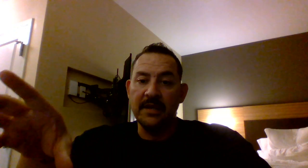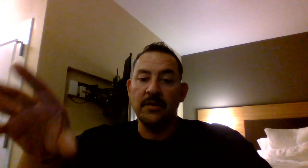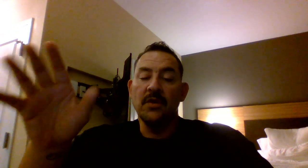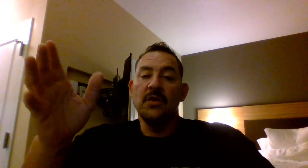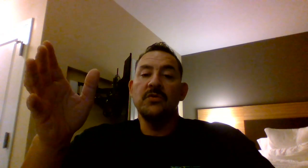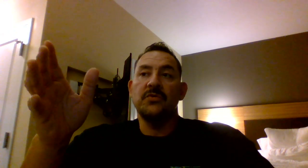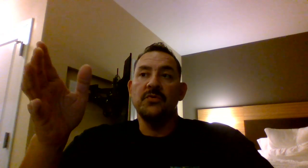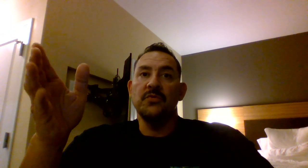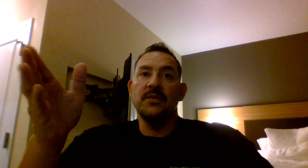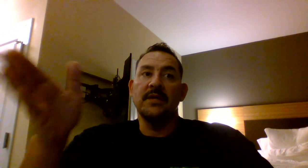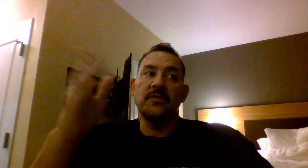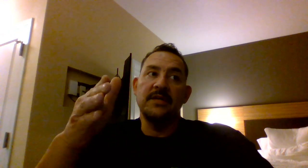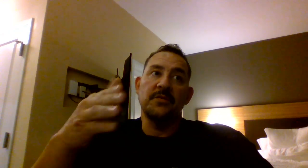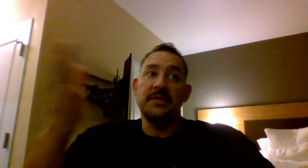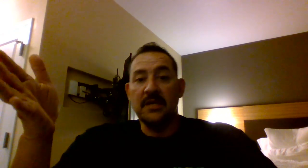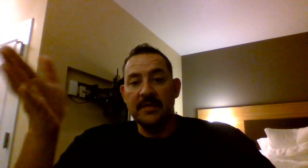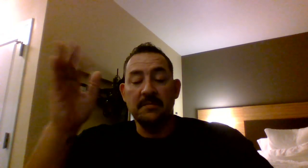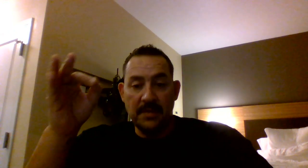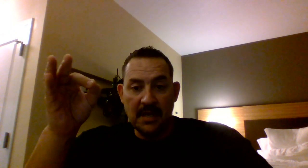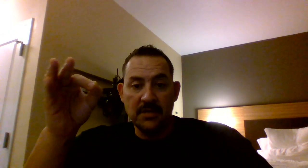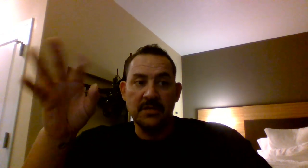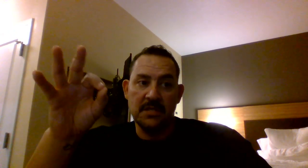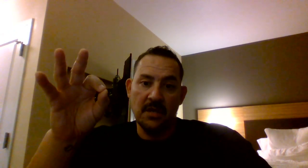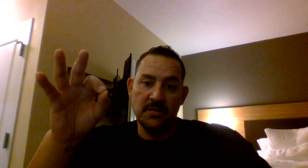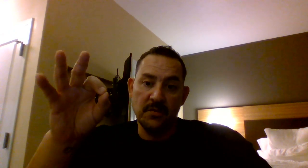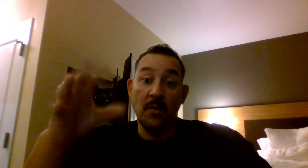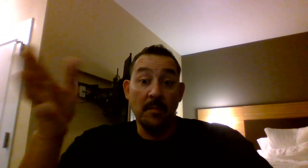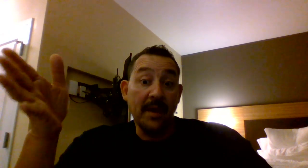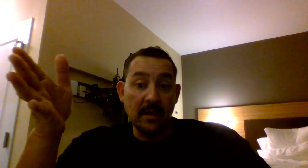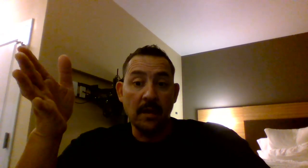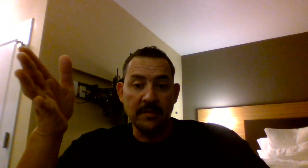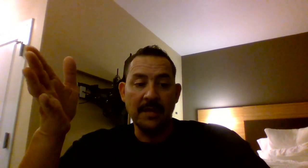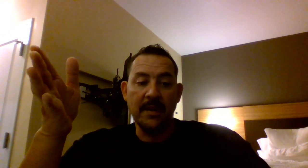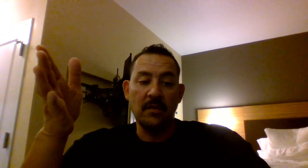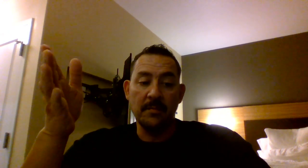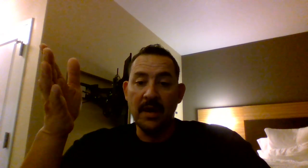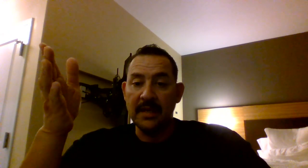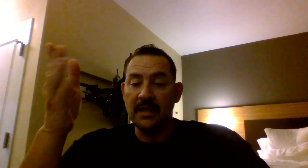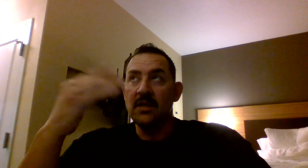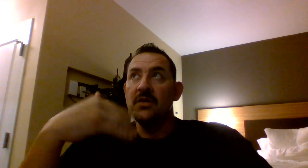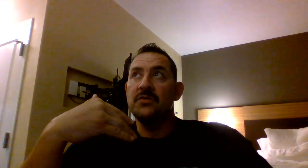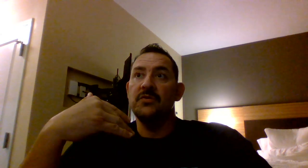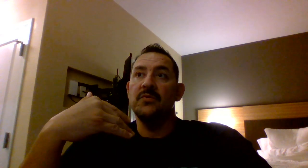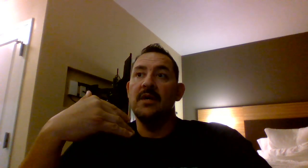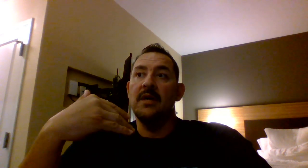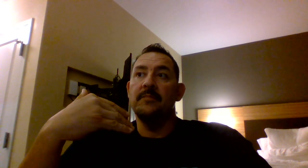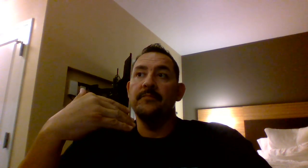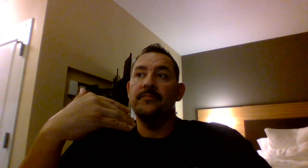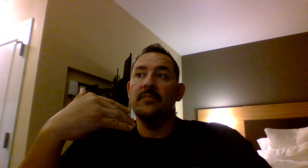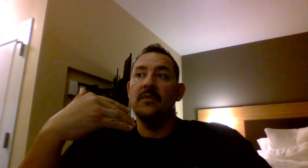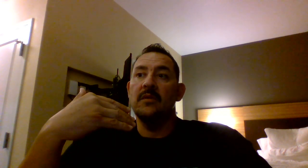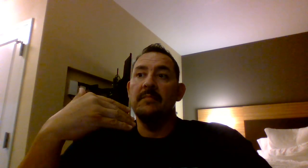ventilator to increase or decrease the pH, the CO2, or the bicarb for that matter in the body, to